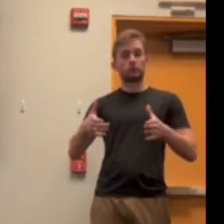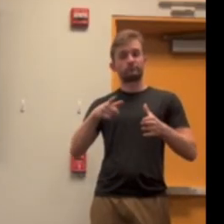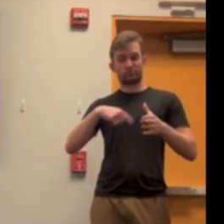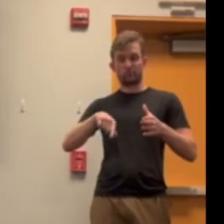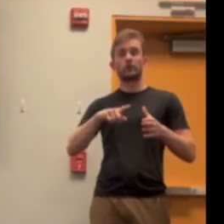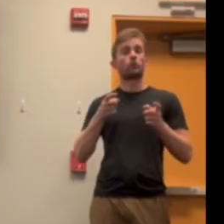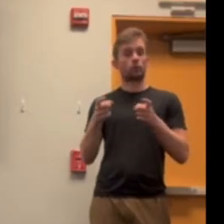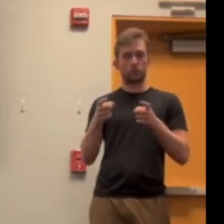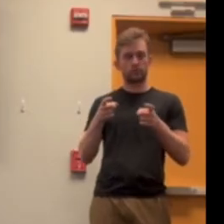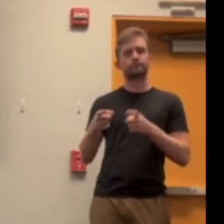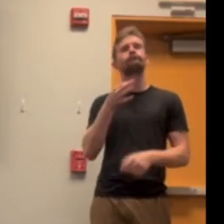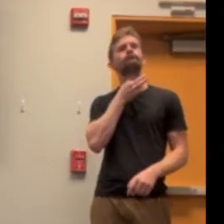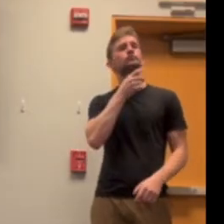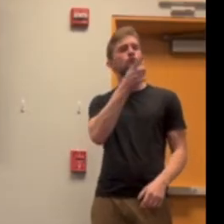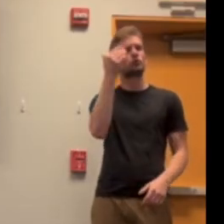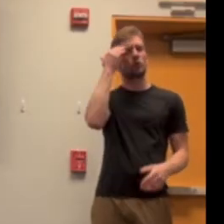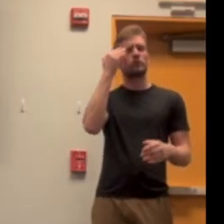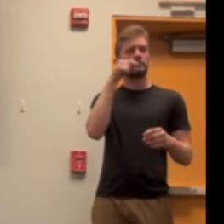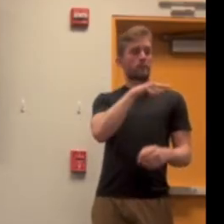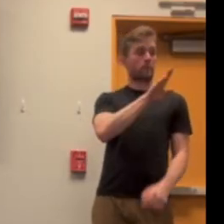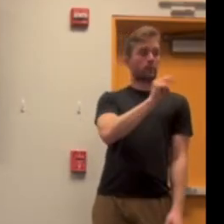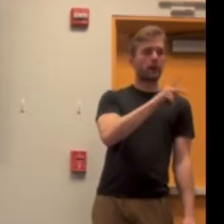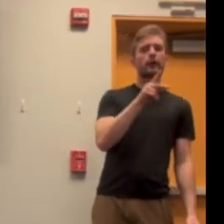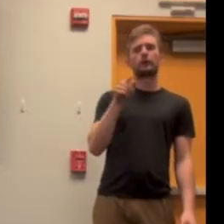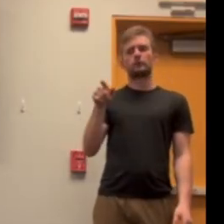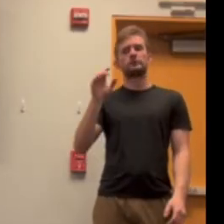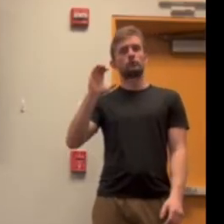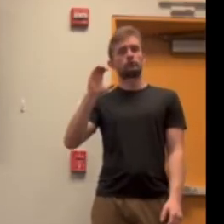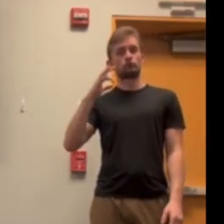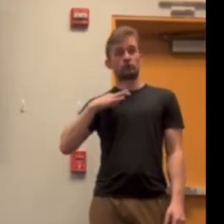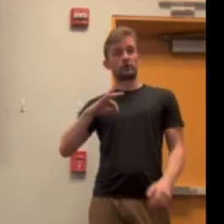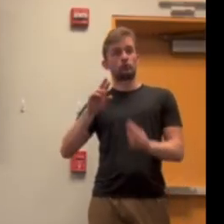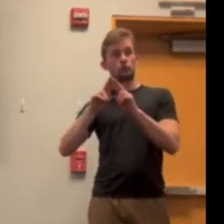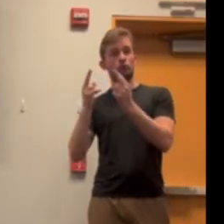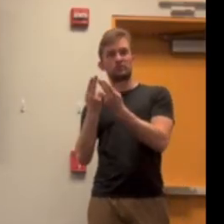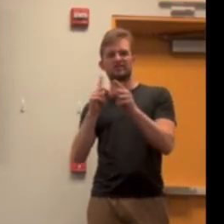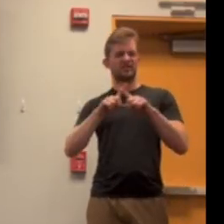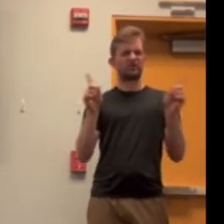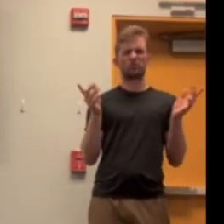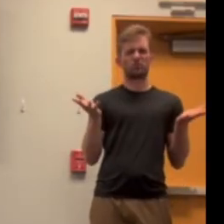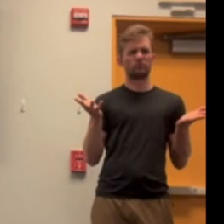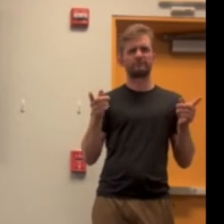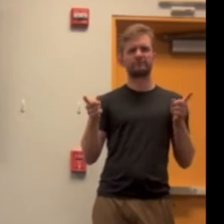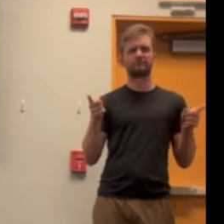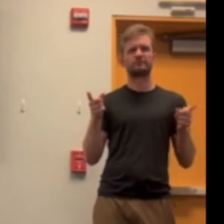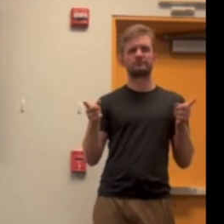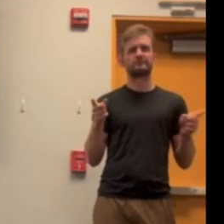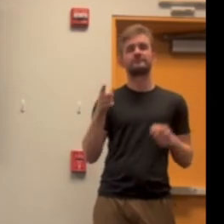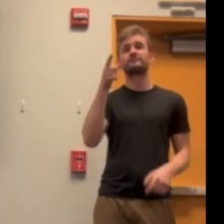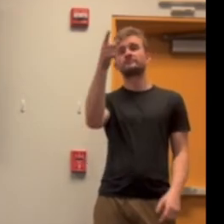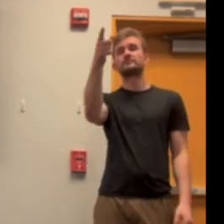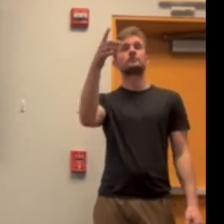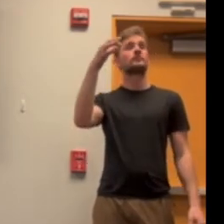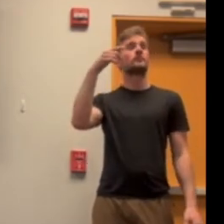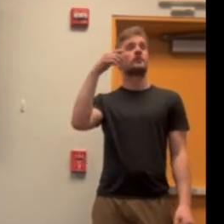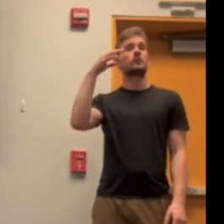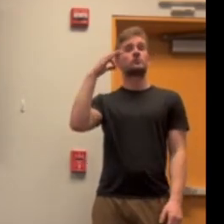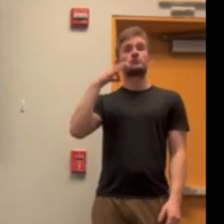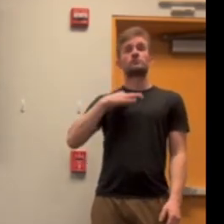union and a bank? Anybody? Well, most people don't. With a credit union, the profit profits are shared between members instead Correct. of going Yeah. to